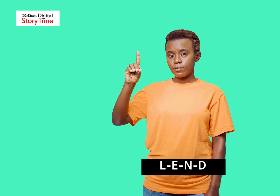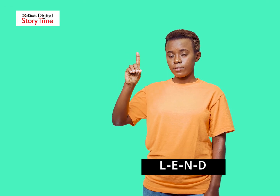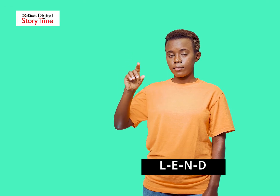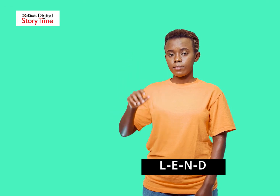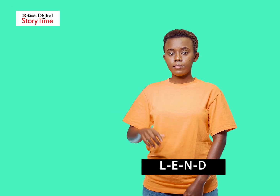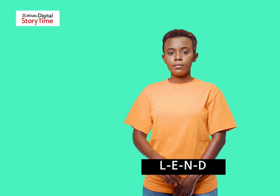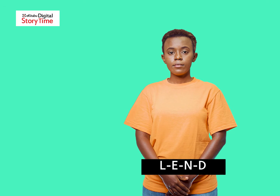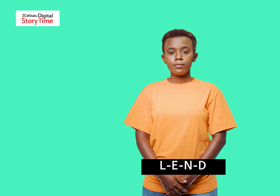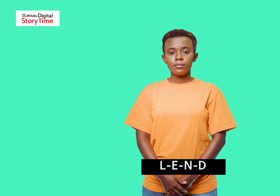L-E-N-D.